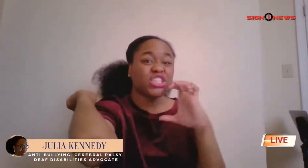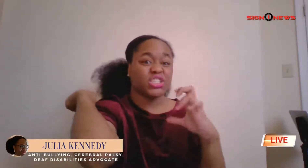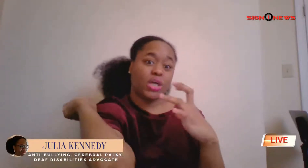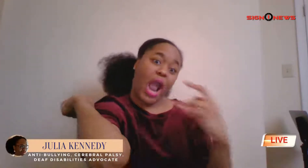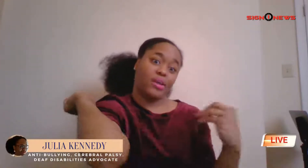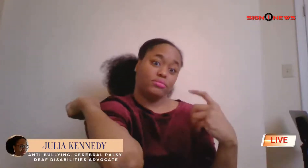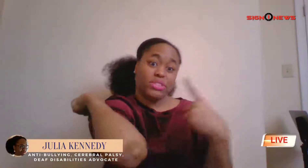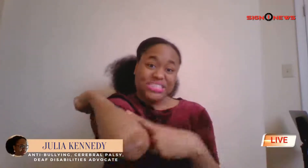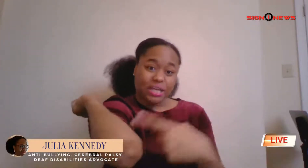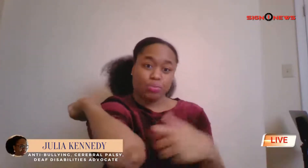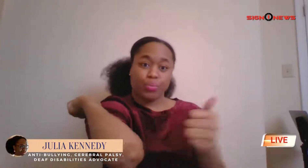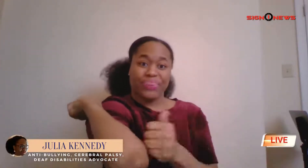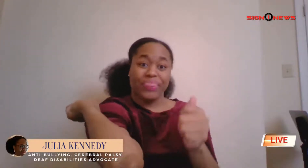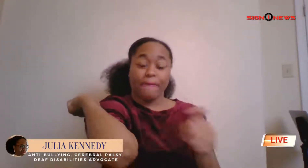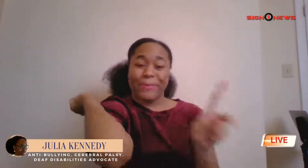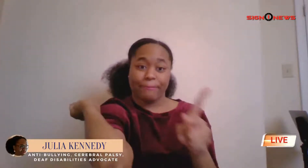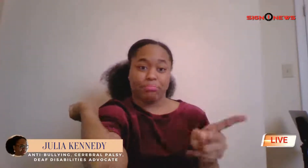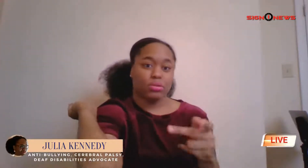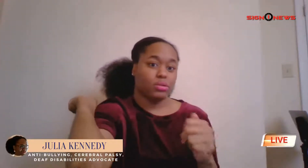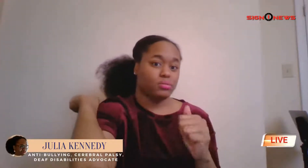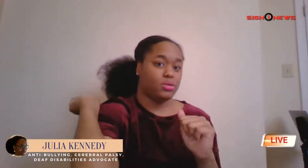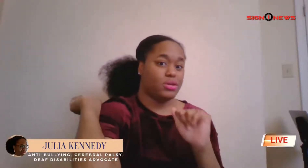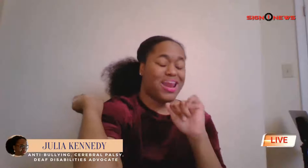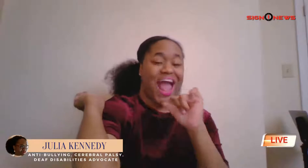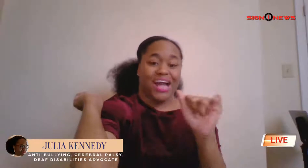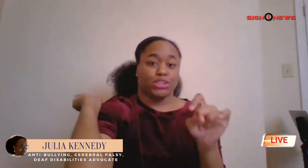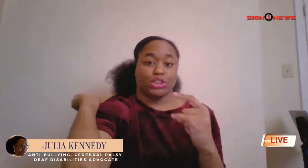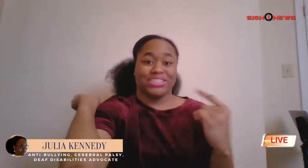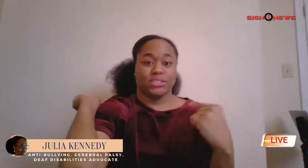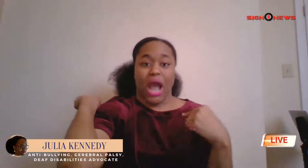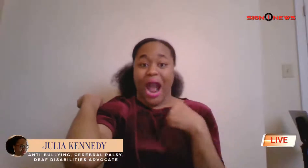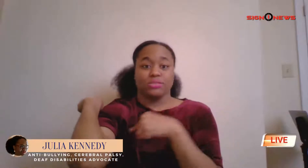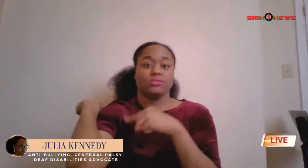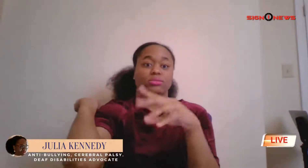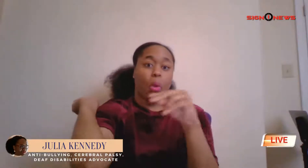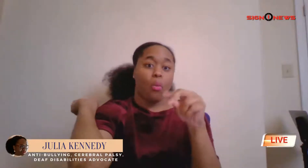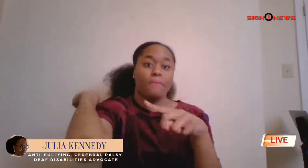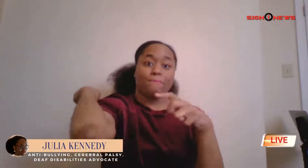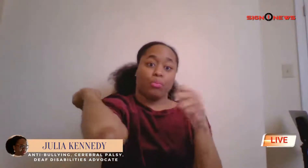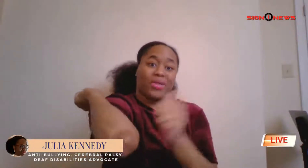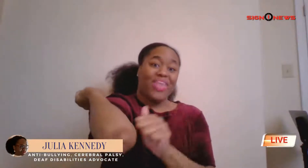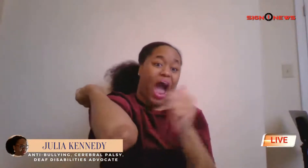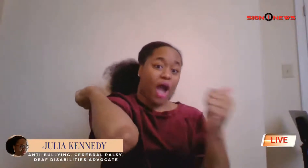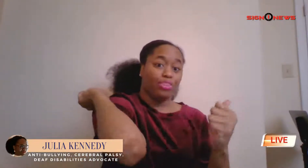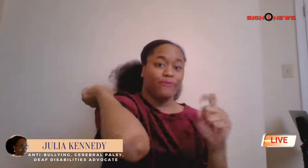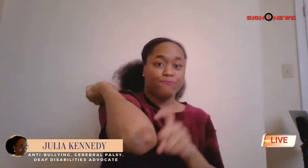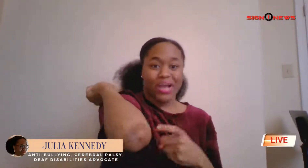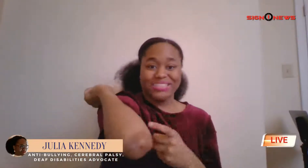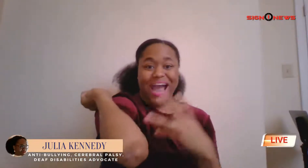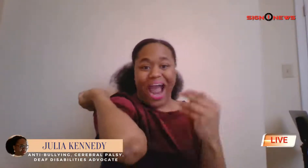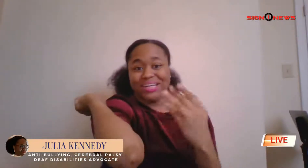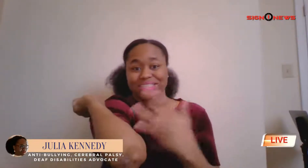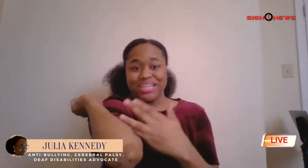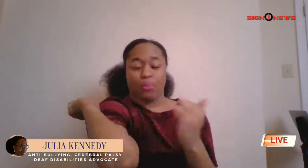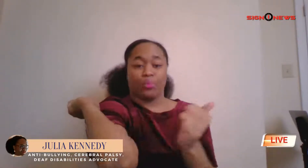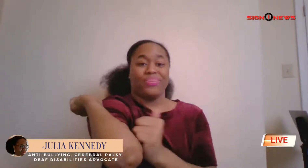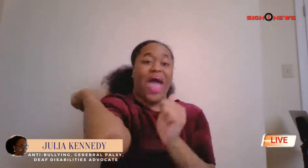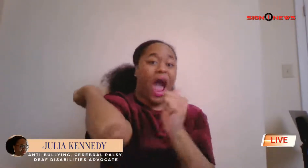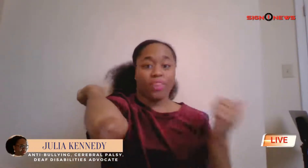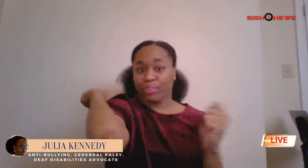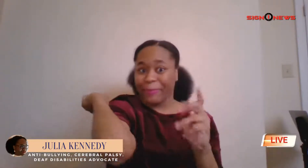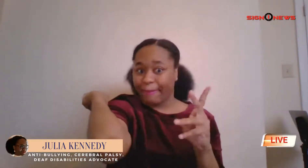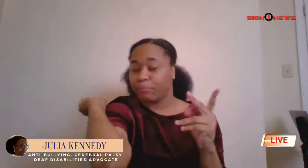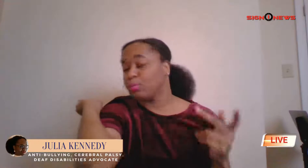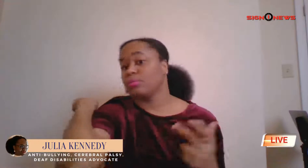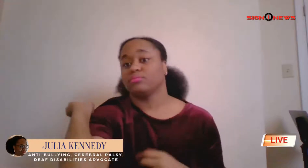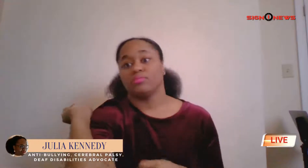That's really important. It's key to just have a conversation, discuss with people, not just us, but other